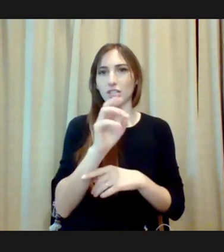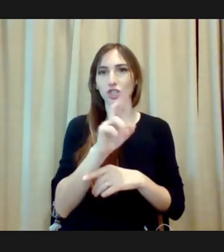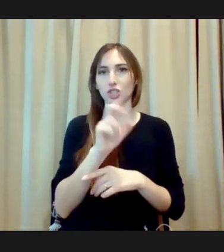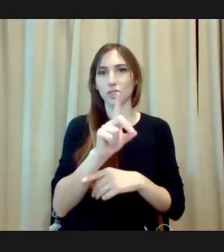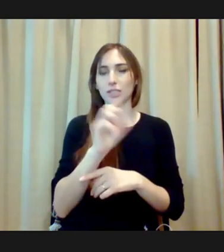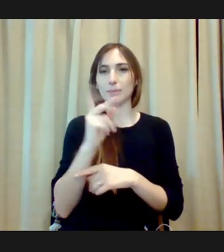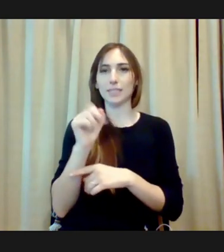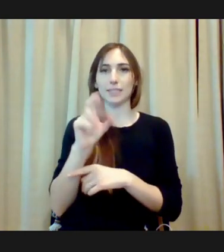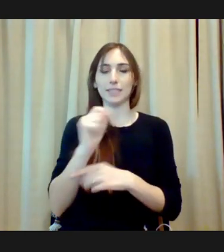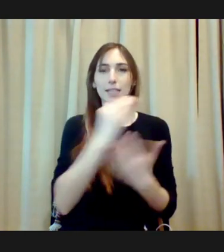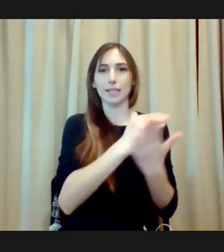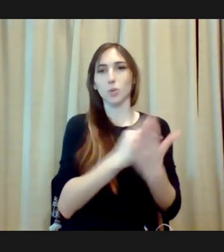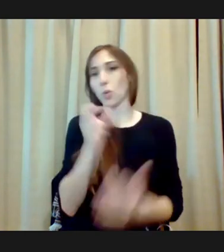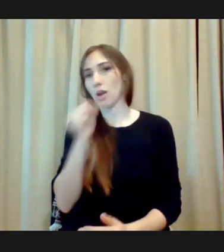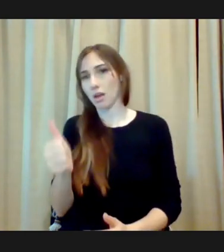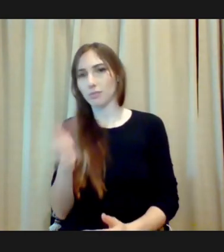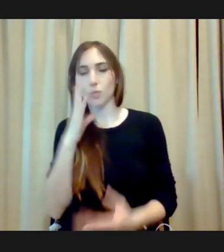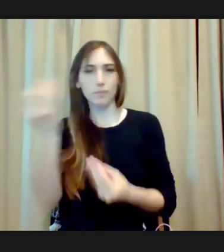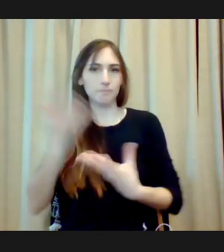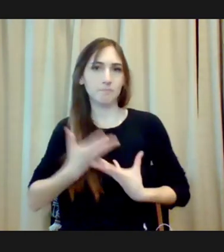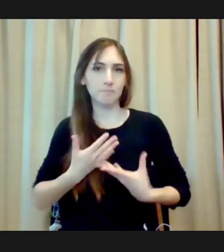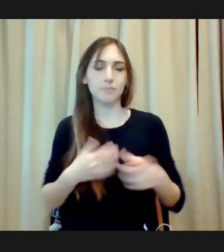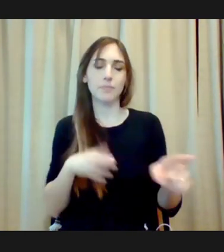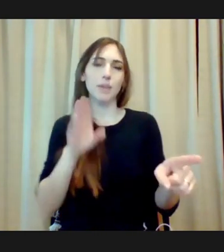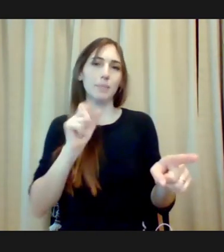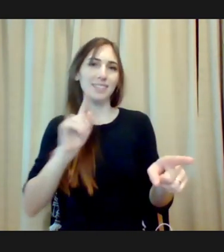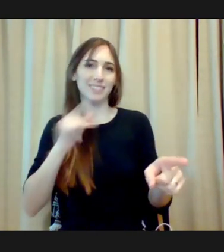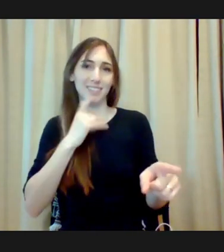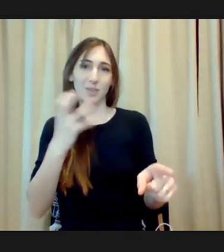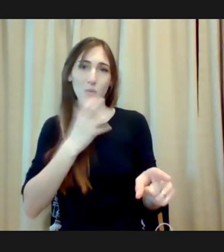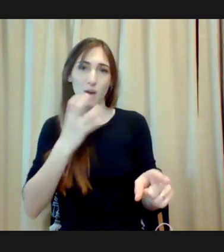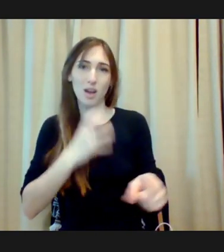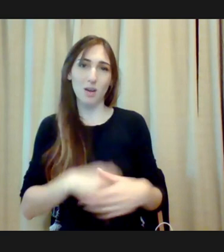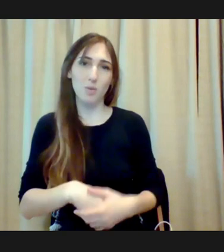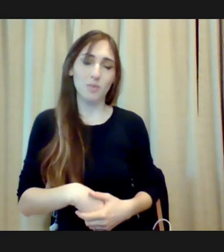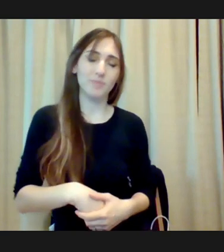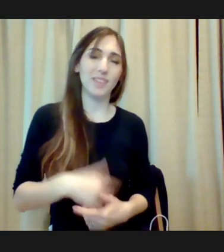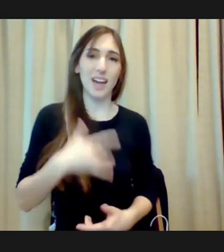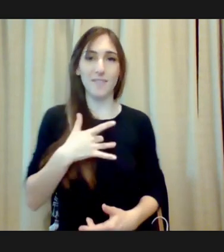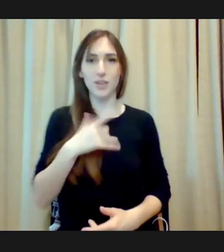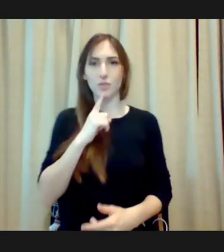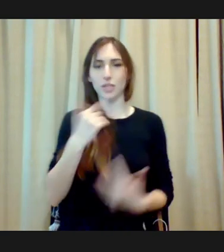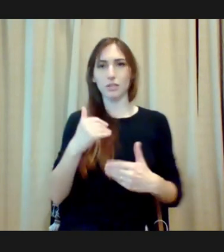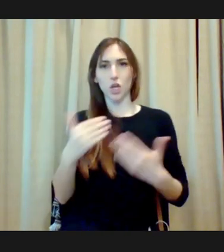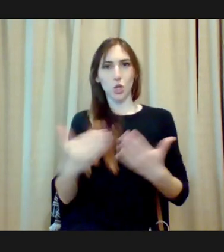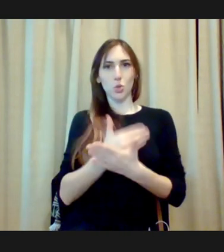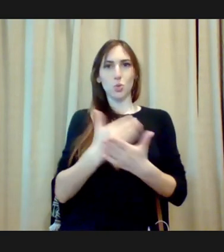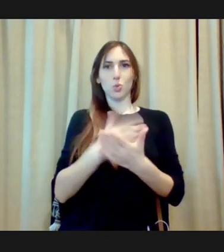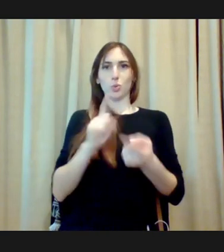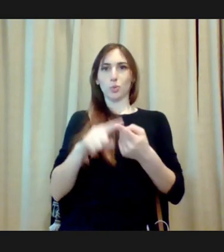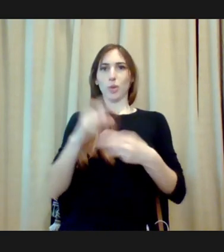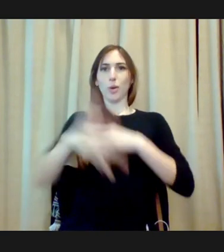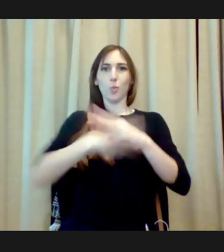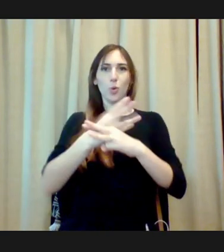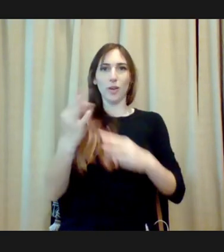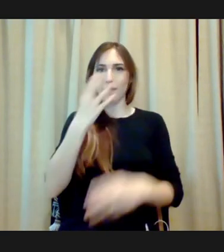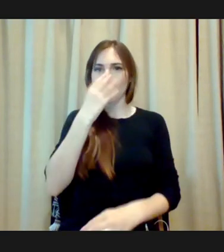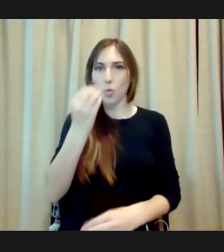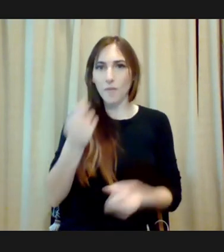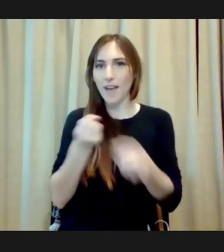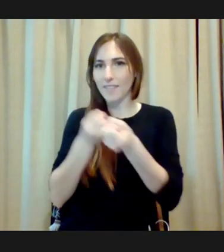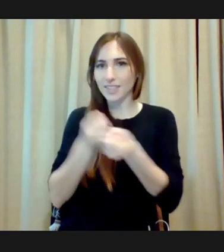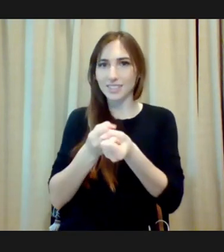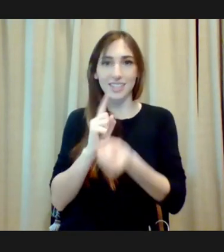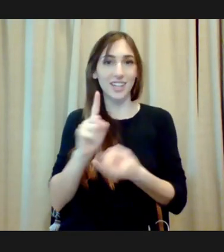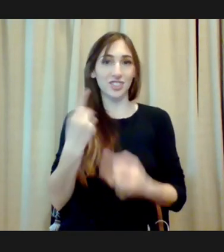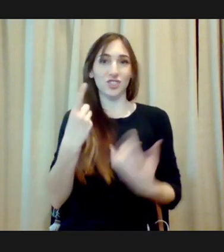Wow. I mean, you know, I feel fairly new to this whole world of wolf advocacy, and just listening to you, and